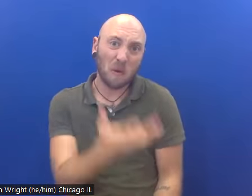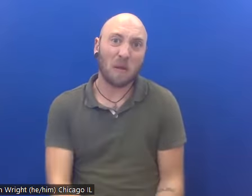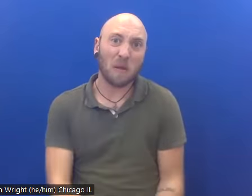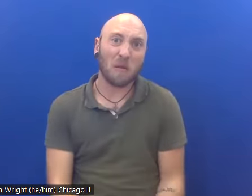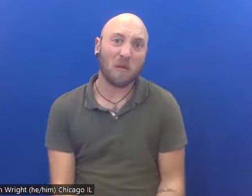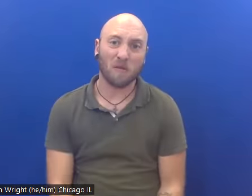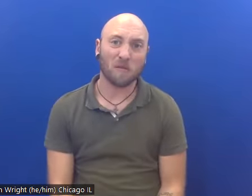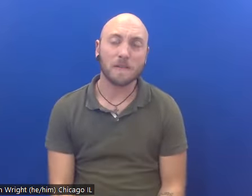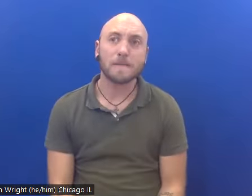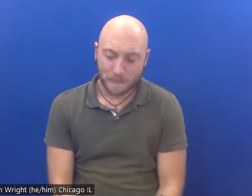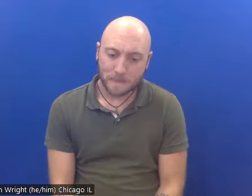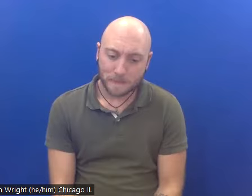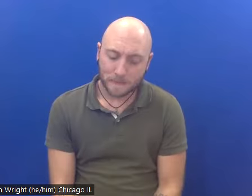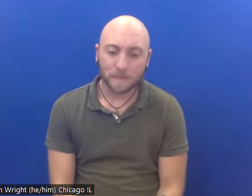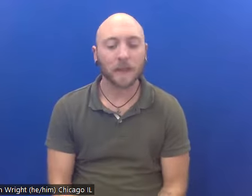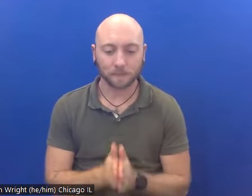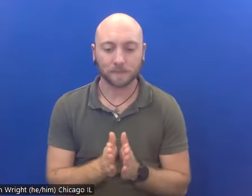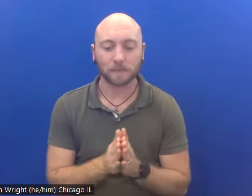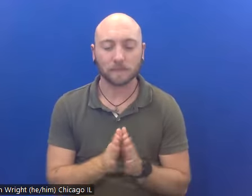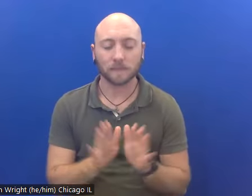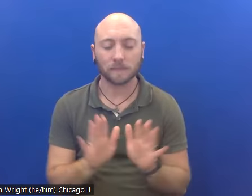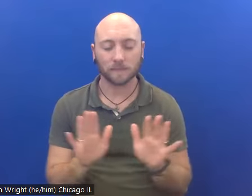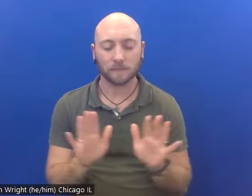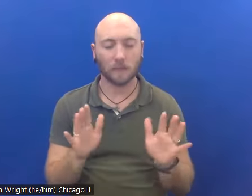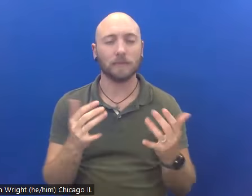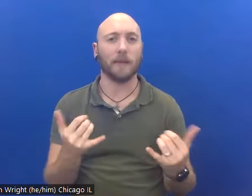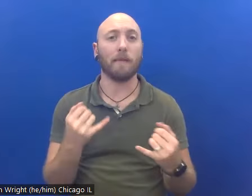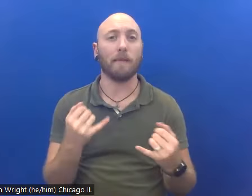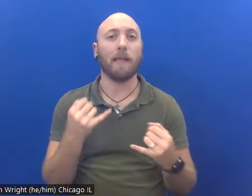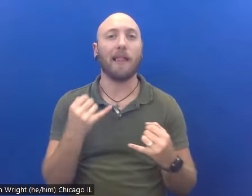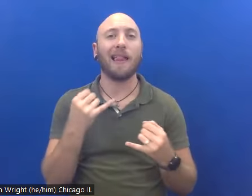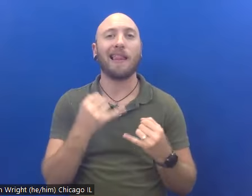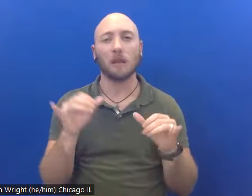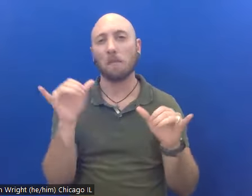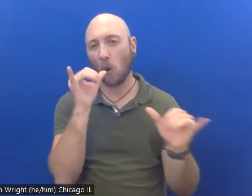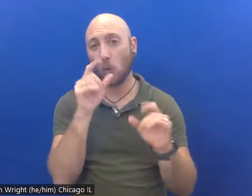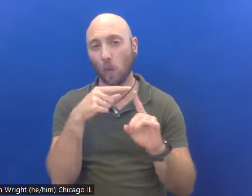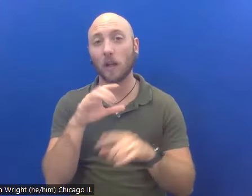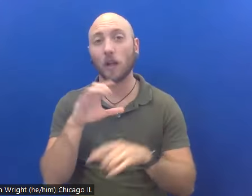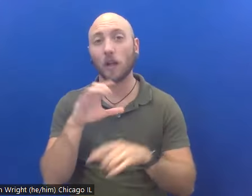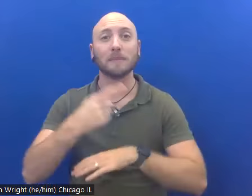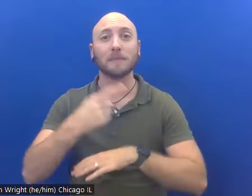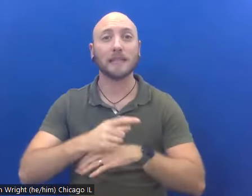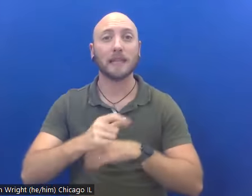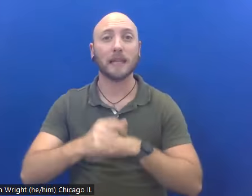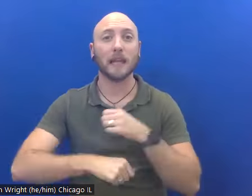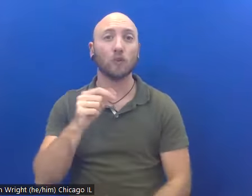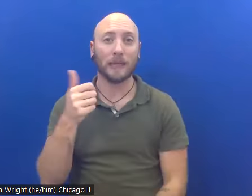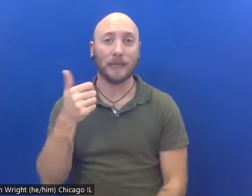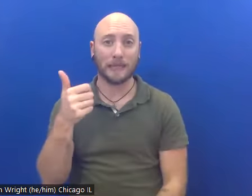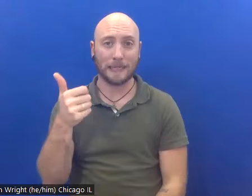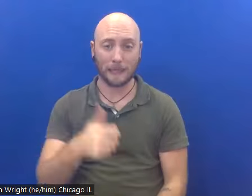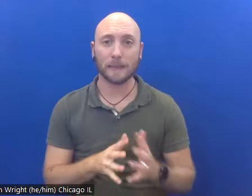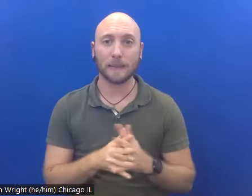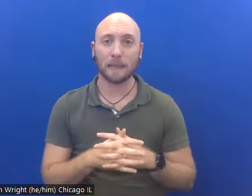And then finally, my last binge started Christmas Day 2010. Christmas we always have a Christmas